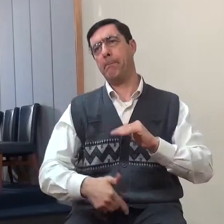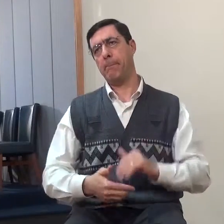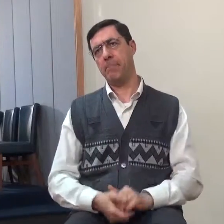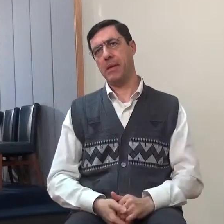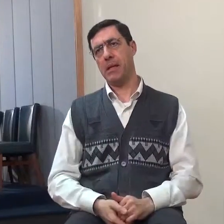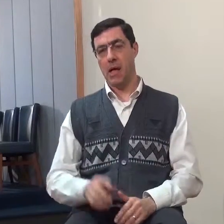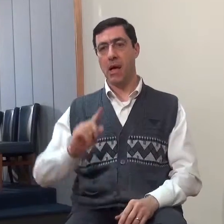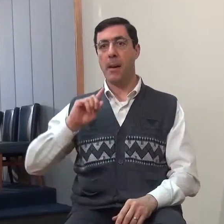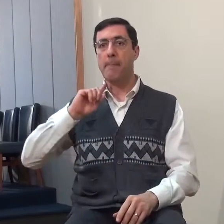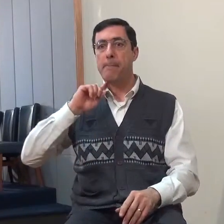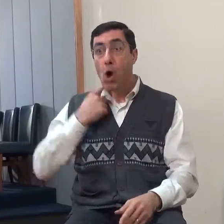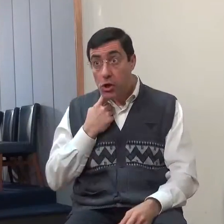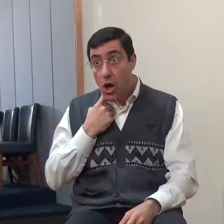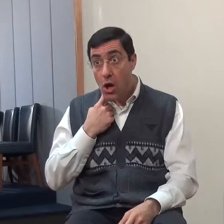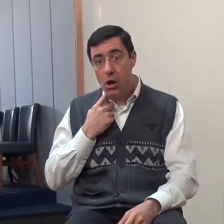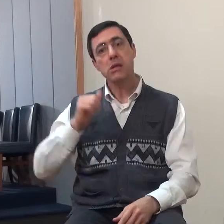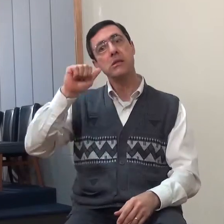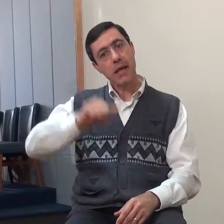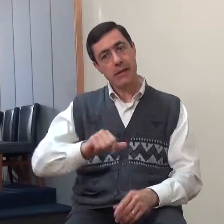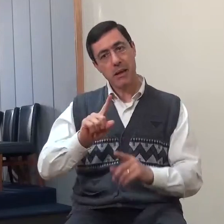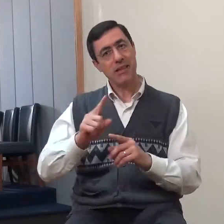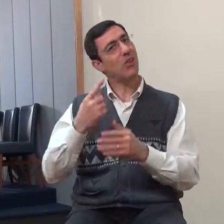family. Hatred is also.